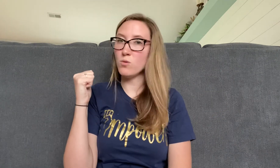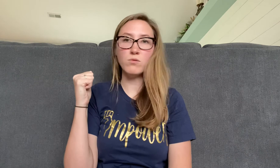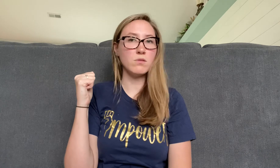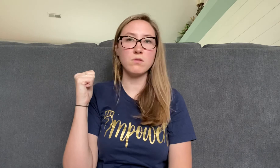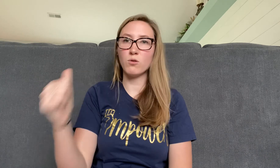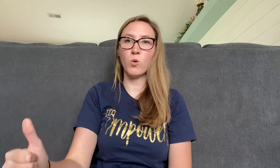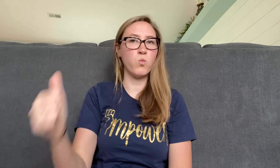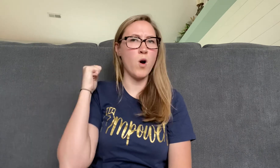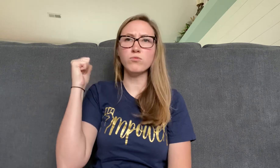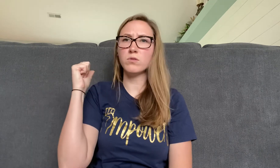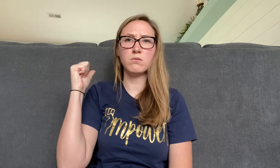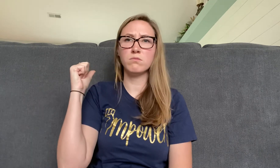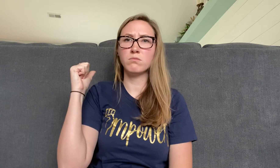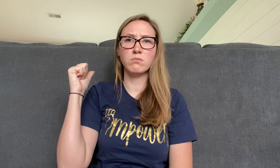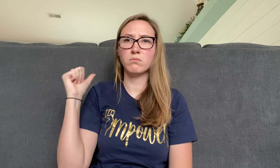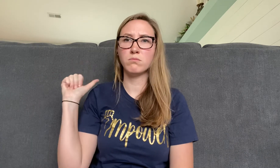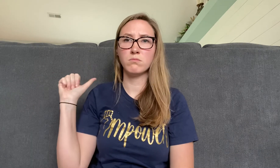refuse or won't,